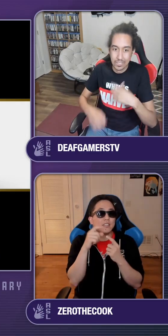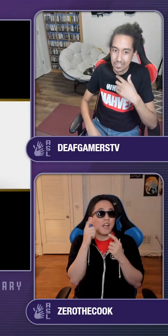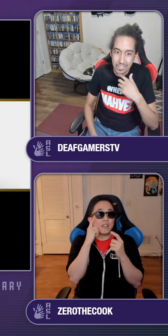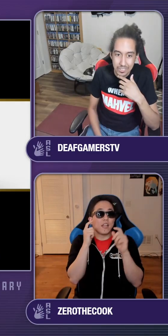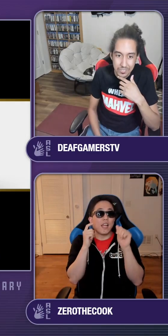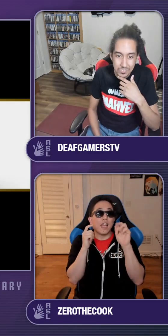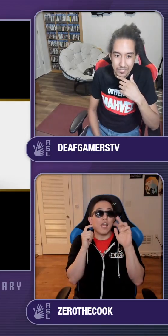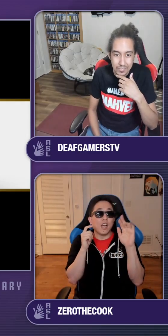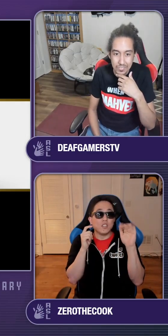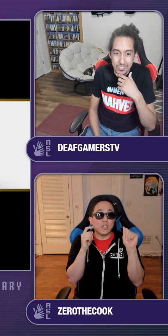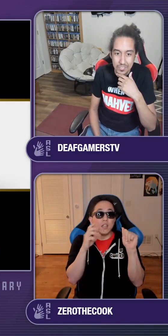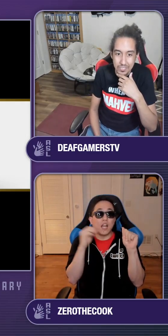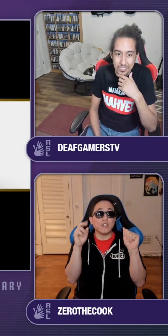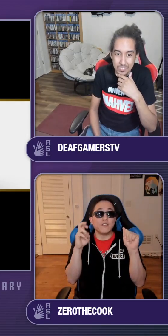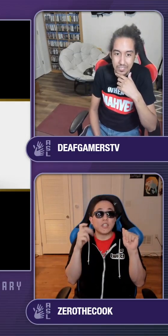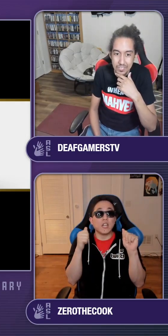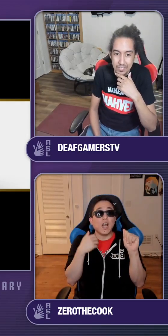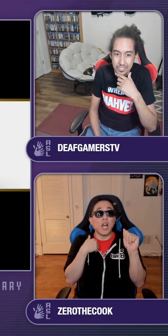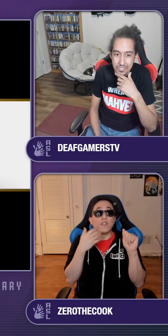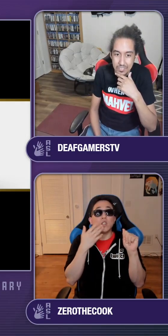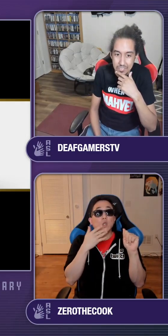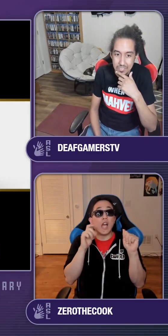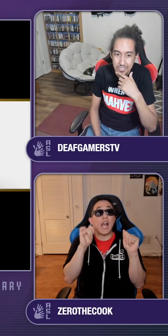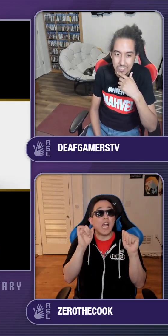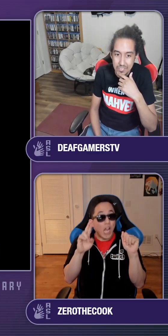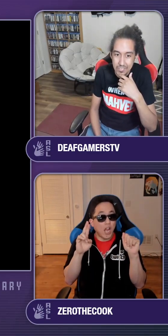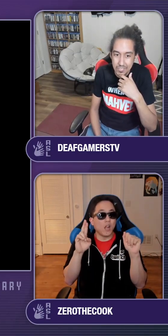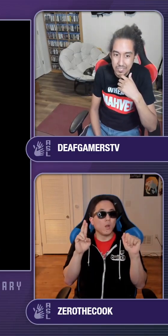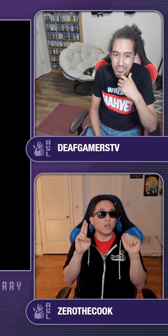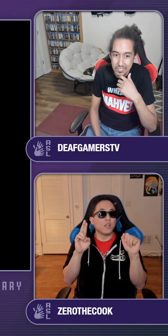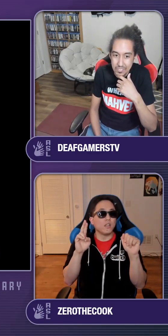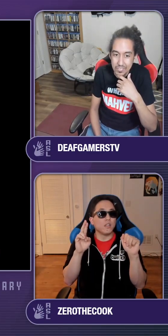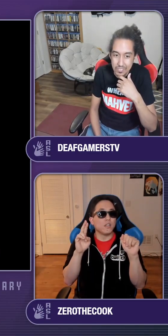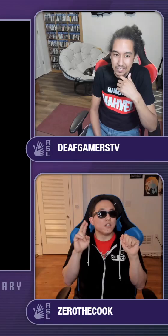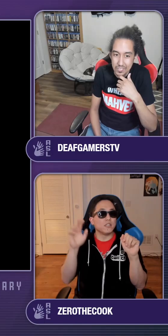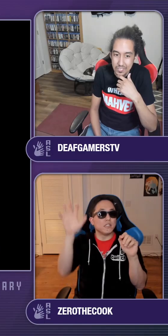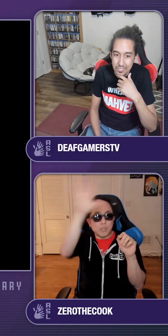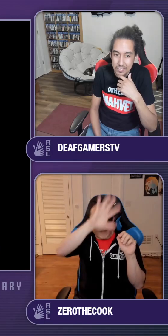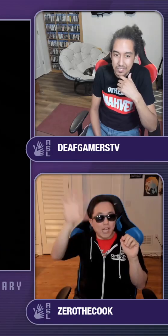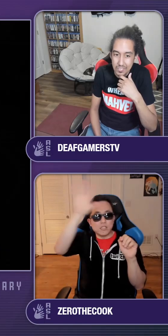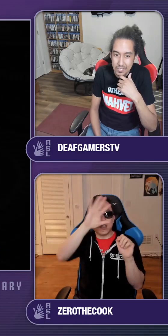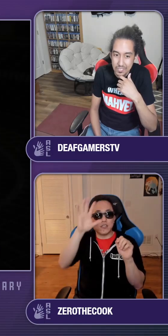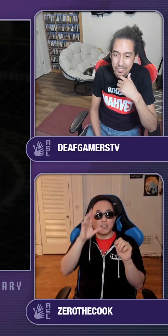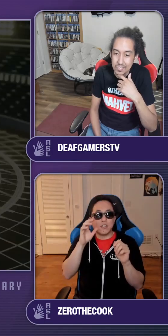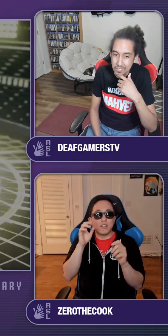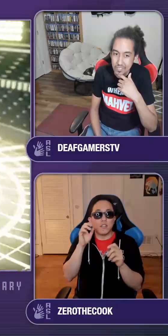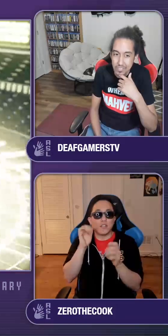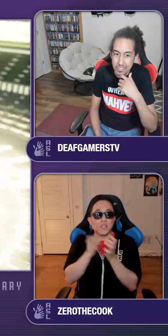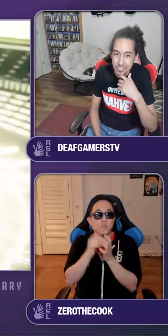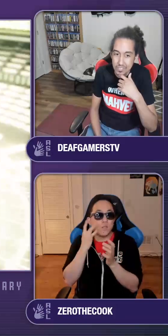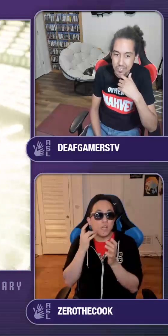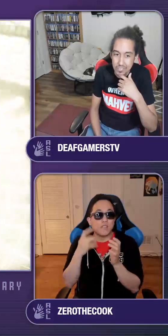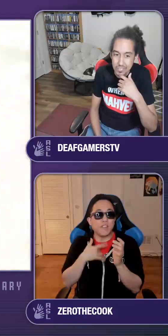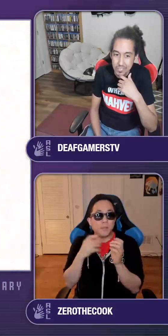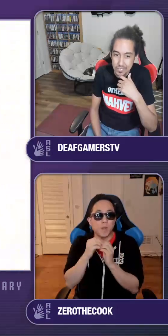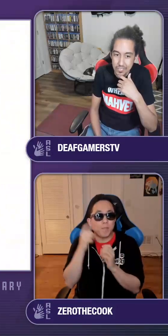mask fall off naturally. Yeah, well, that's fair. Let it's the not even Vega worth it. shed its mask naturally,